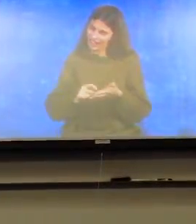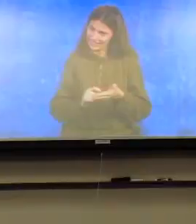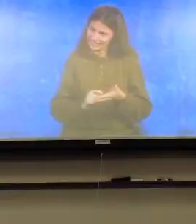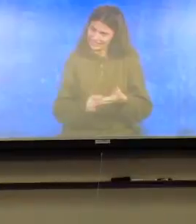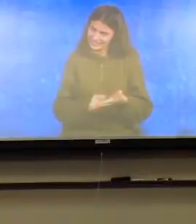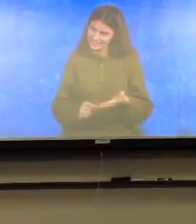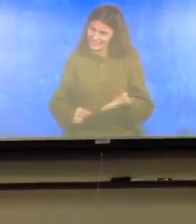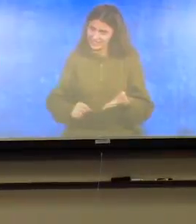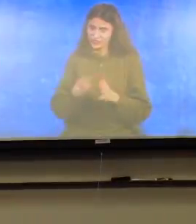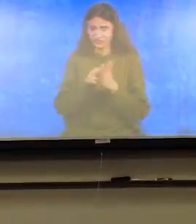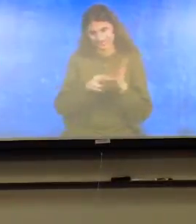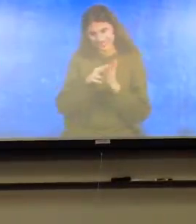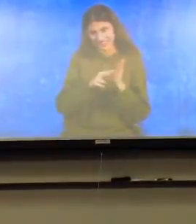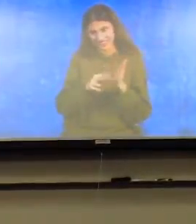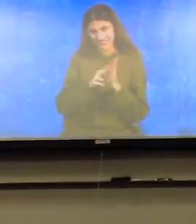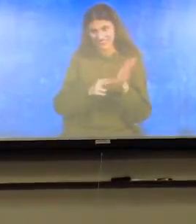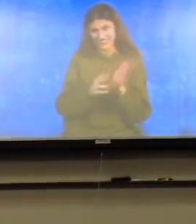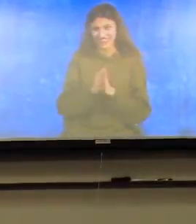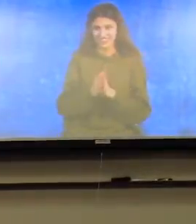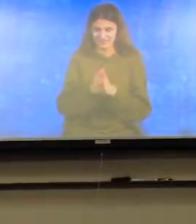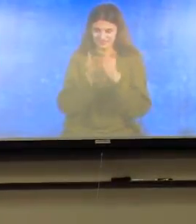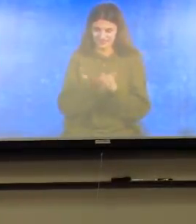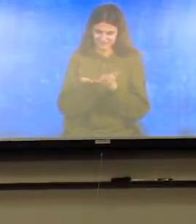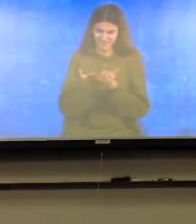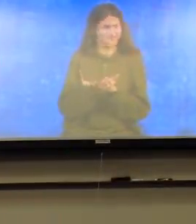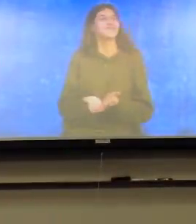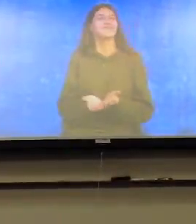I love writing and reading, of course.